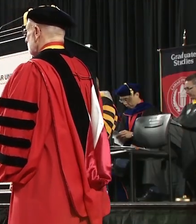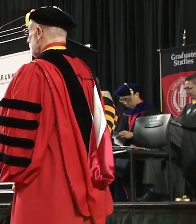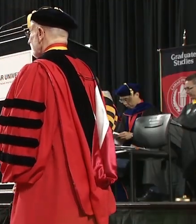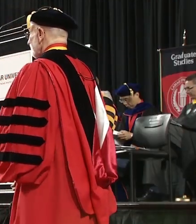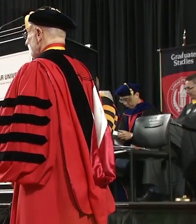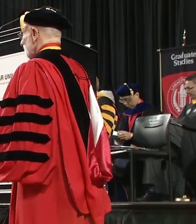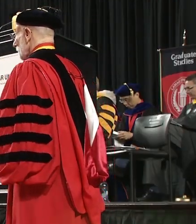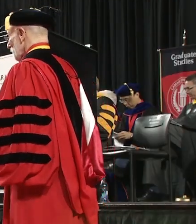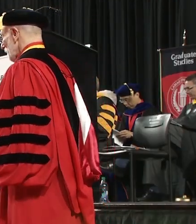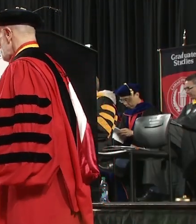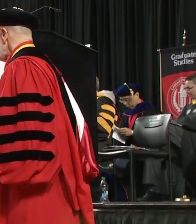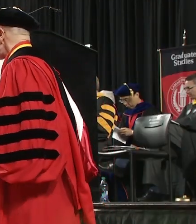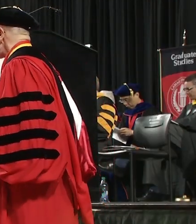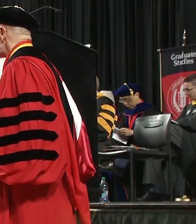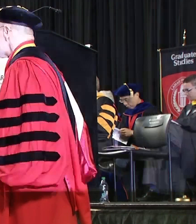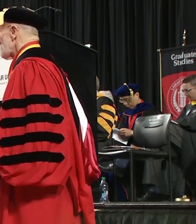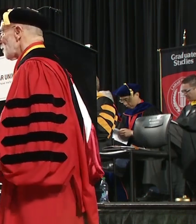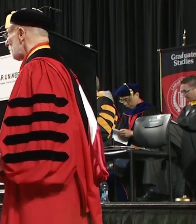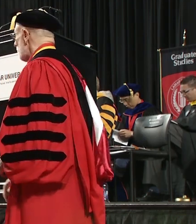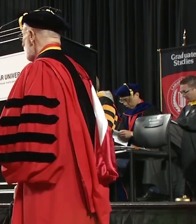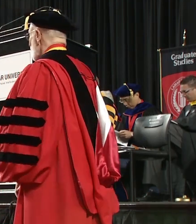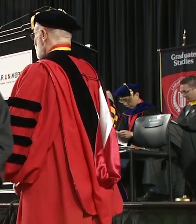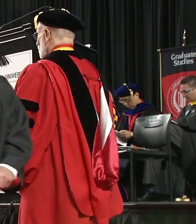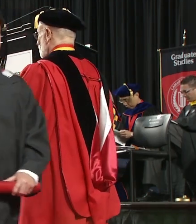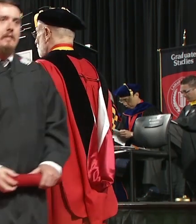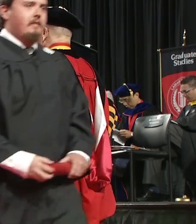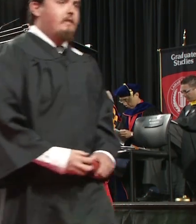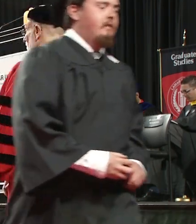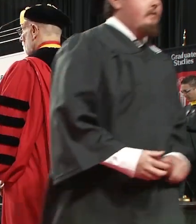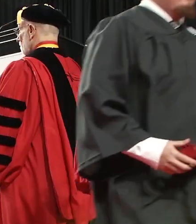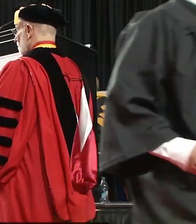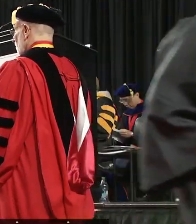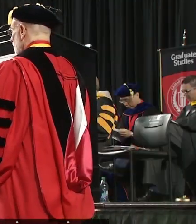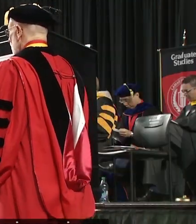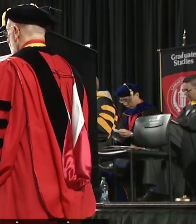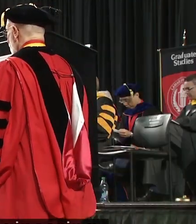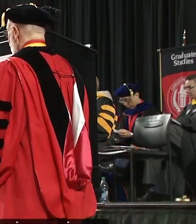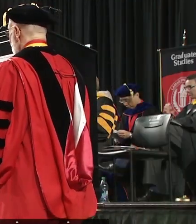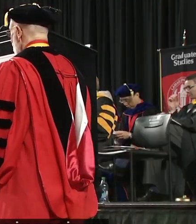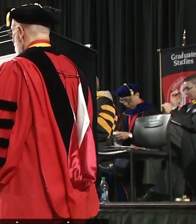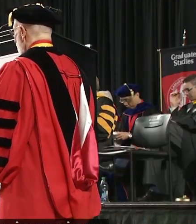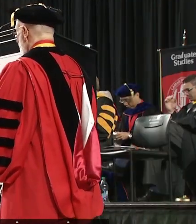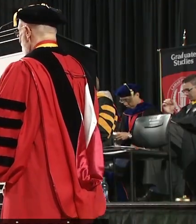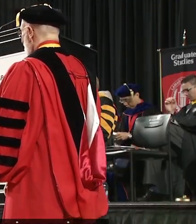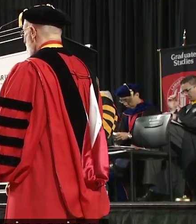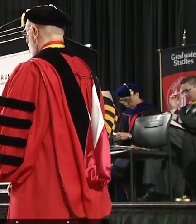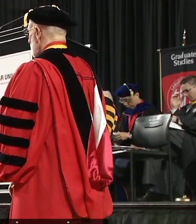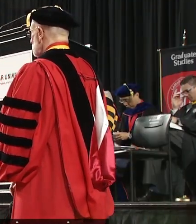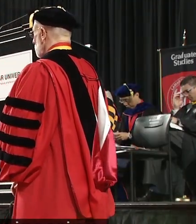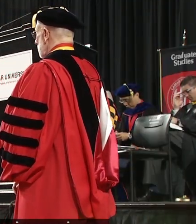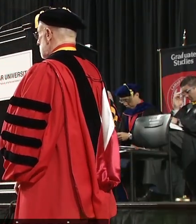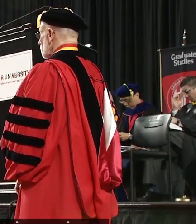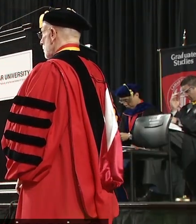Bachelor of Science in Mechanical Engineering, Michael Mireles Barrera.